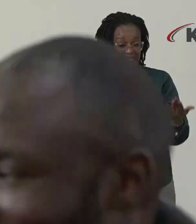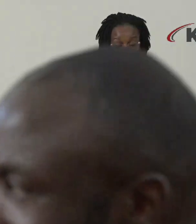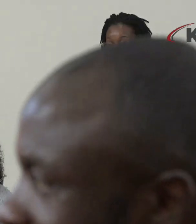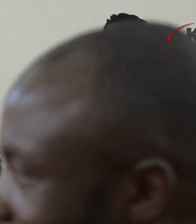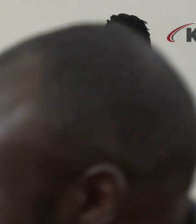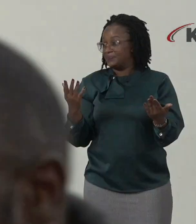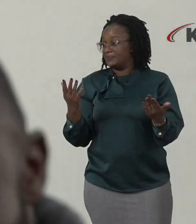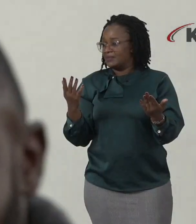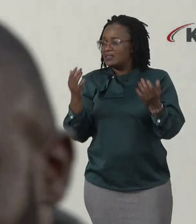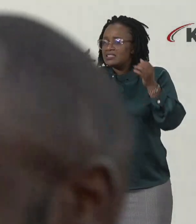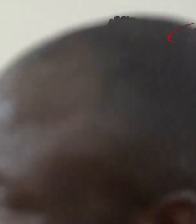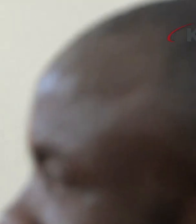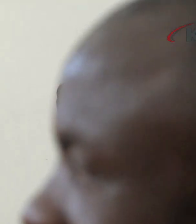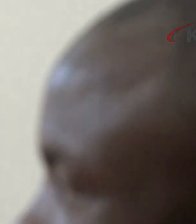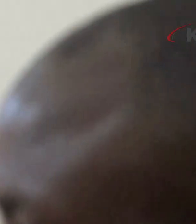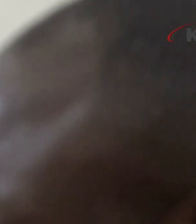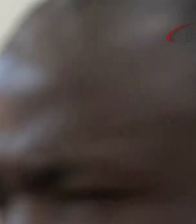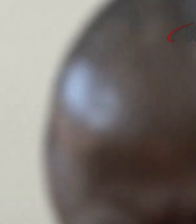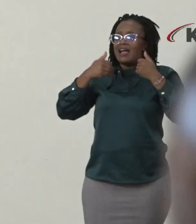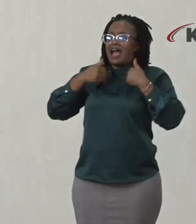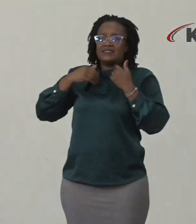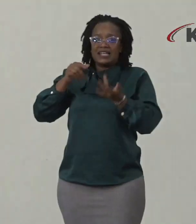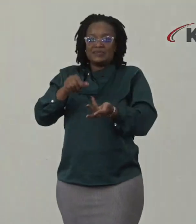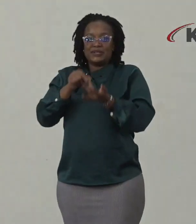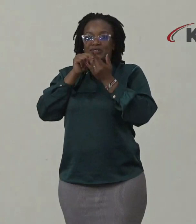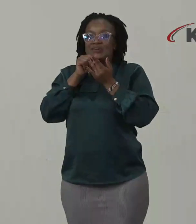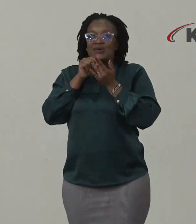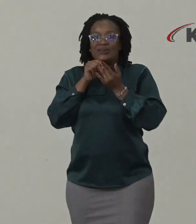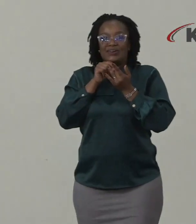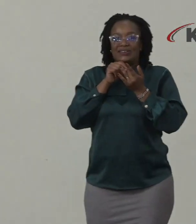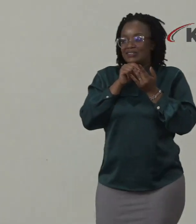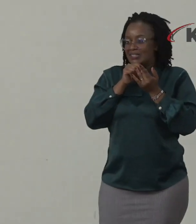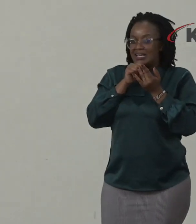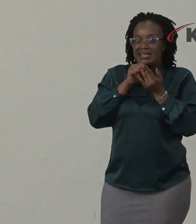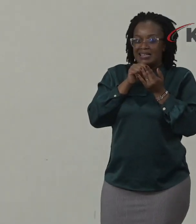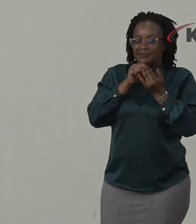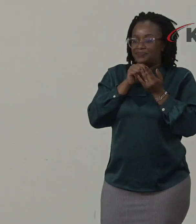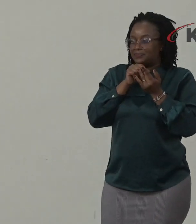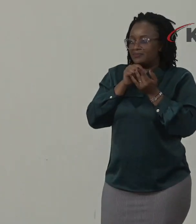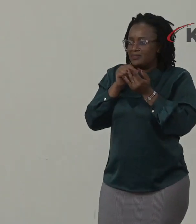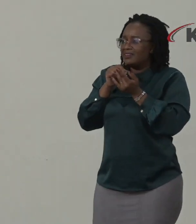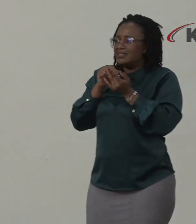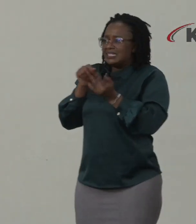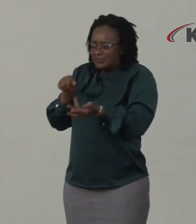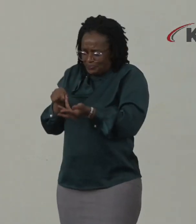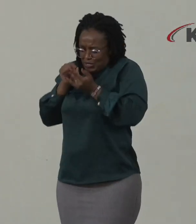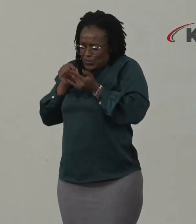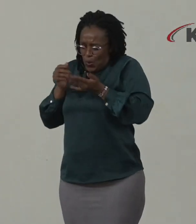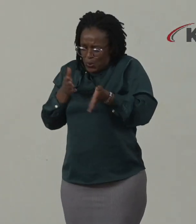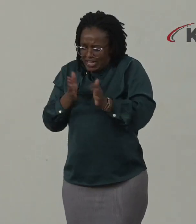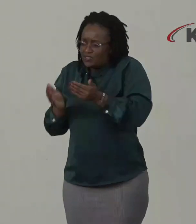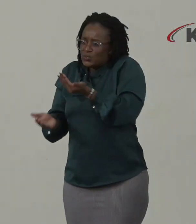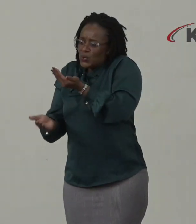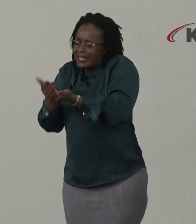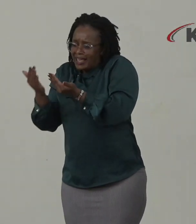whether we can have some special desks to take care of persons in